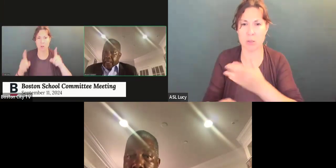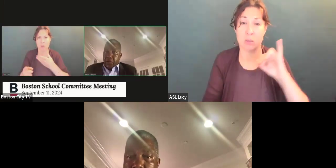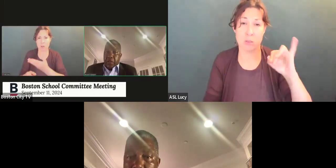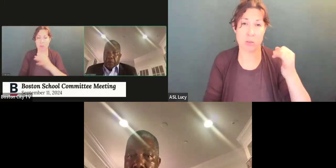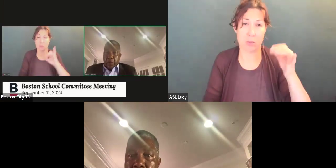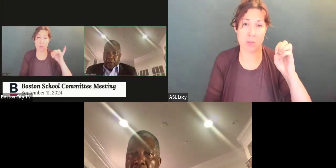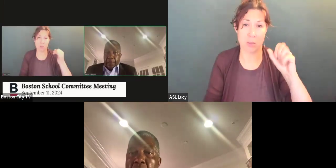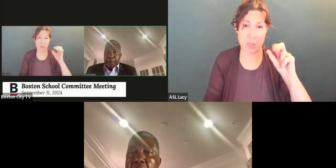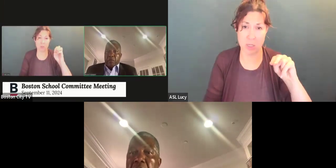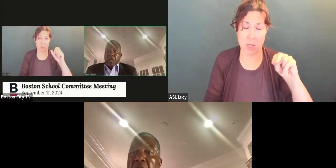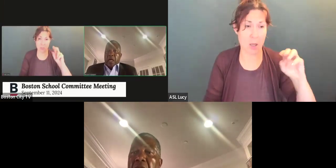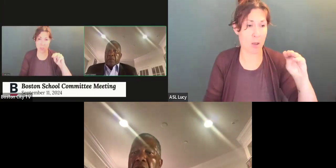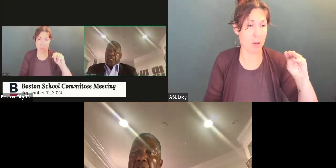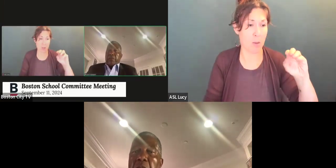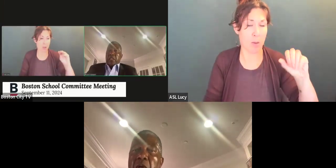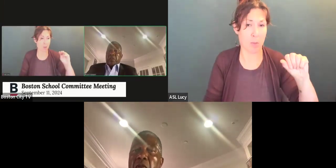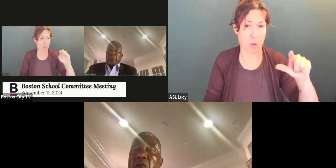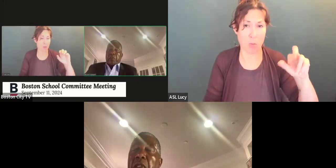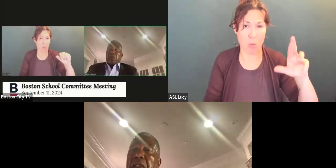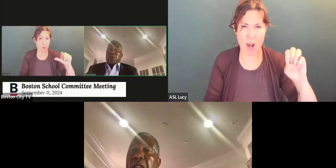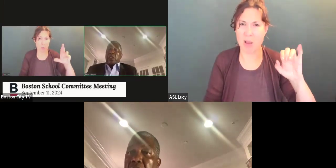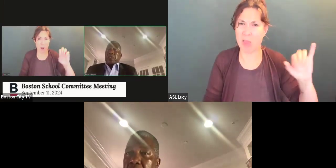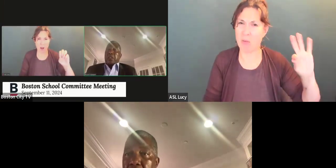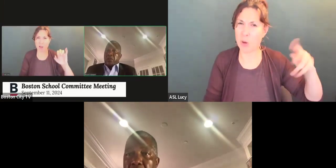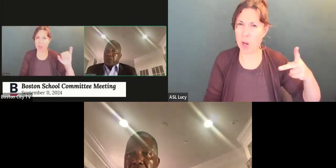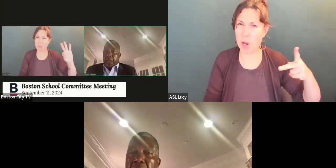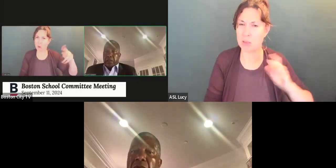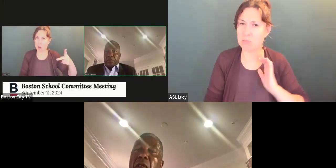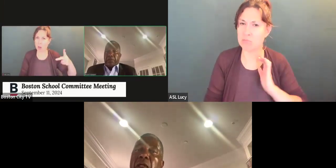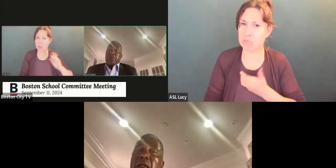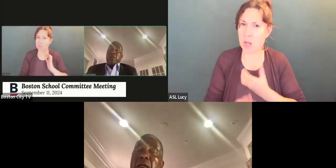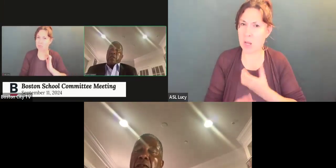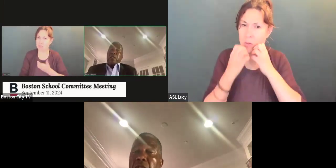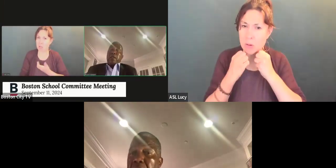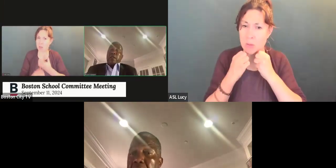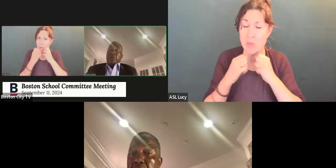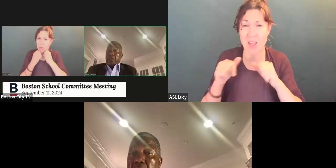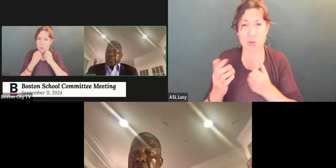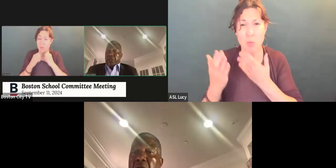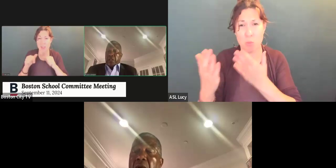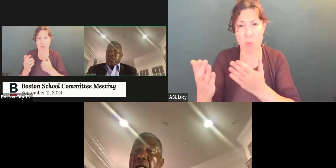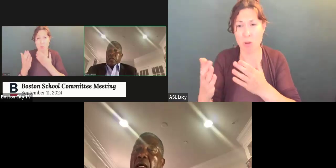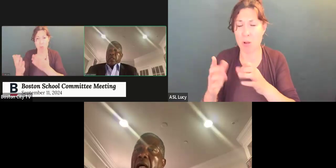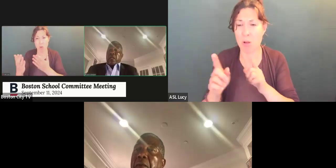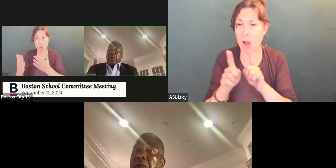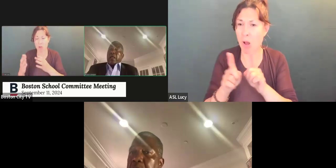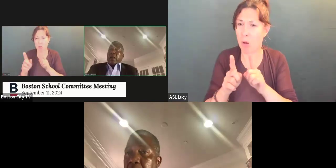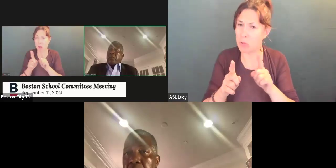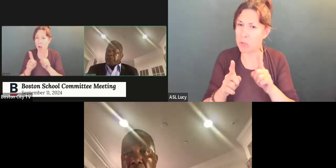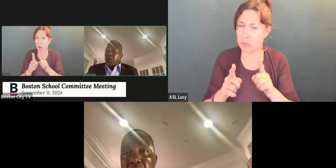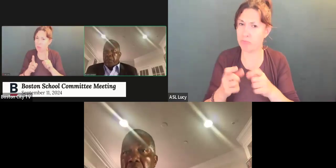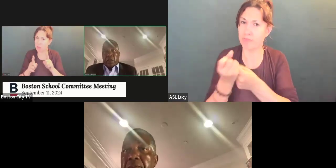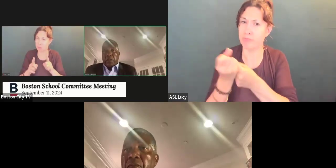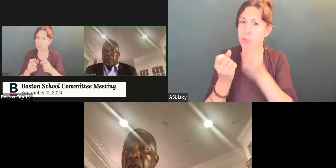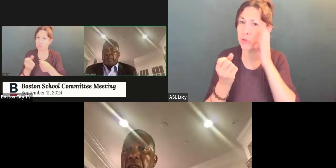our park. I believe that this proposal is also about the future generation. I was born